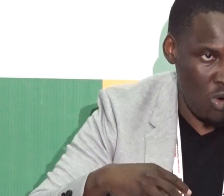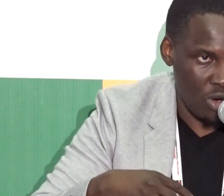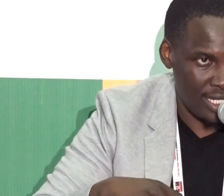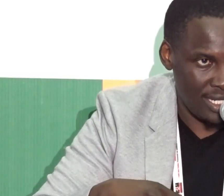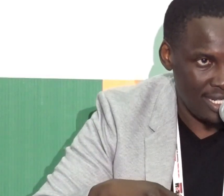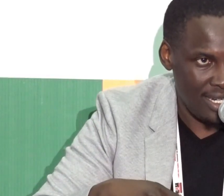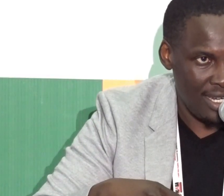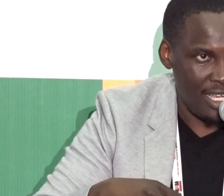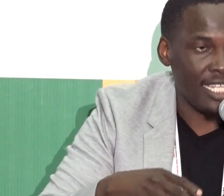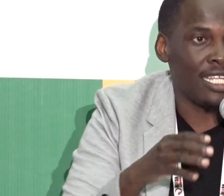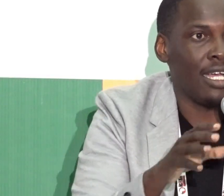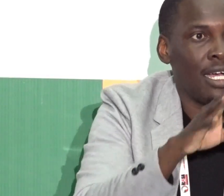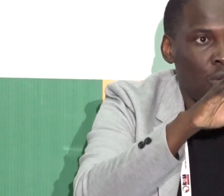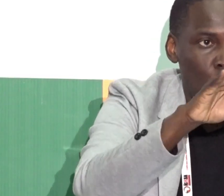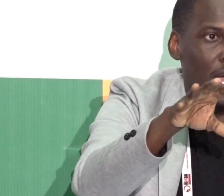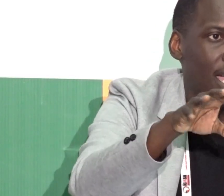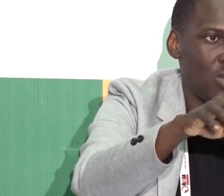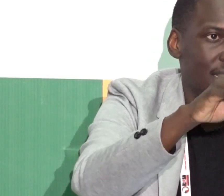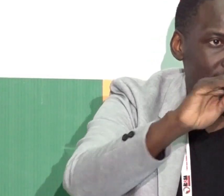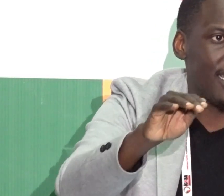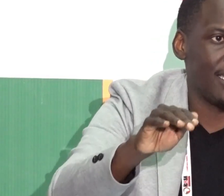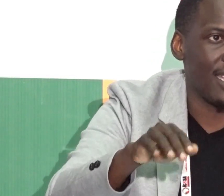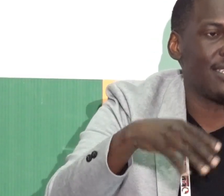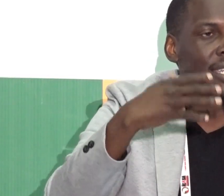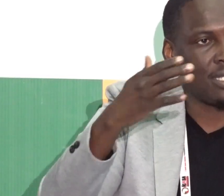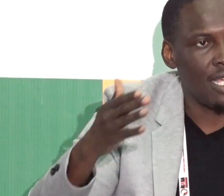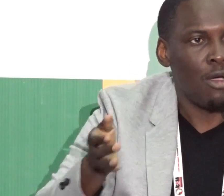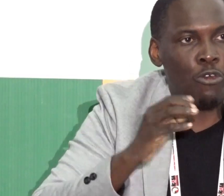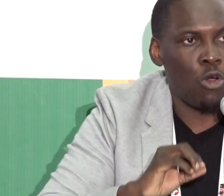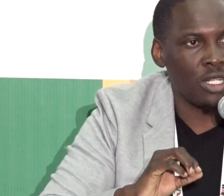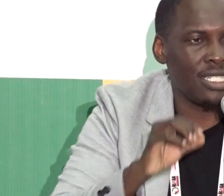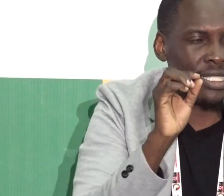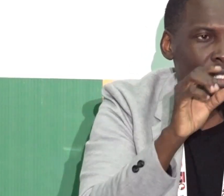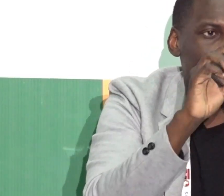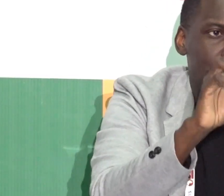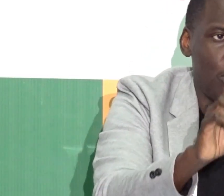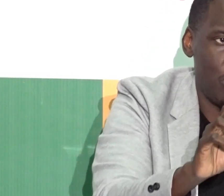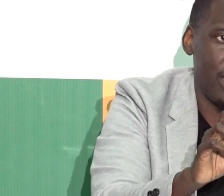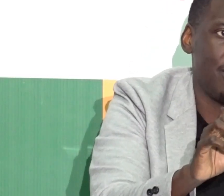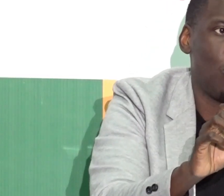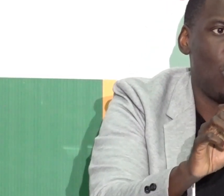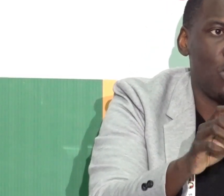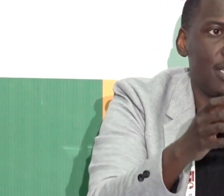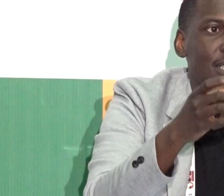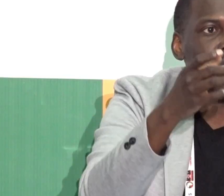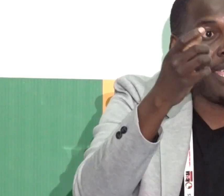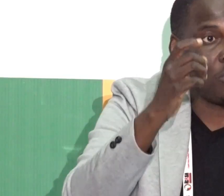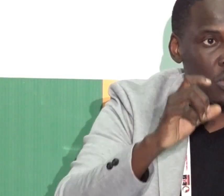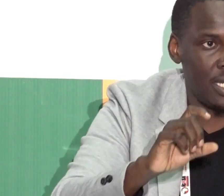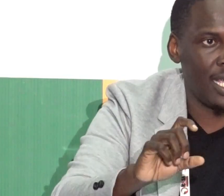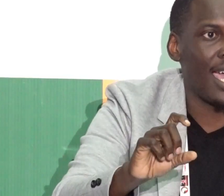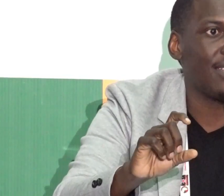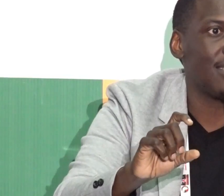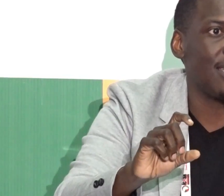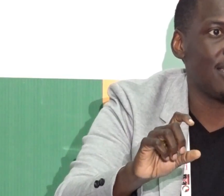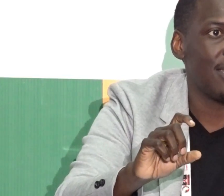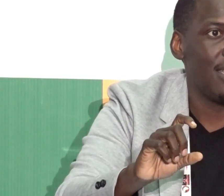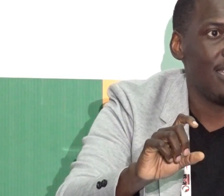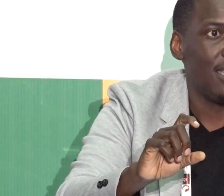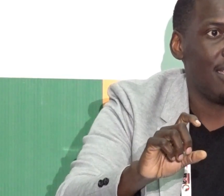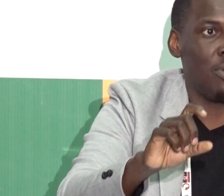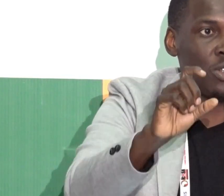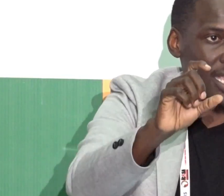the cohort, who are actually teenagers, and of course it's a prospective cohort. They have to seek